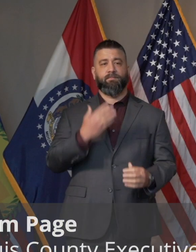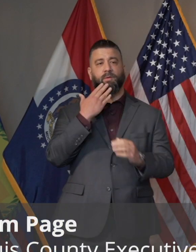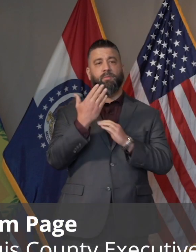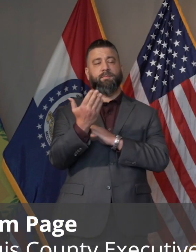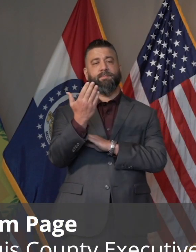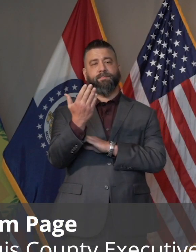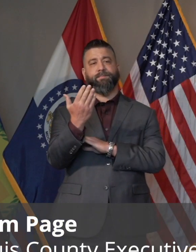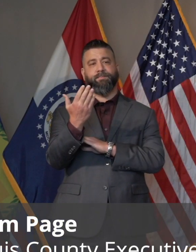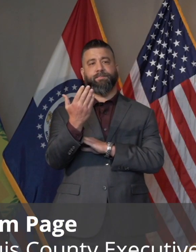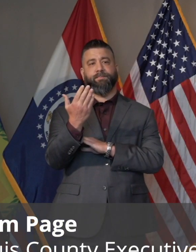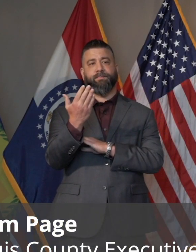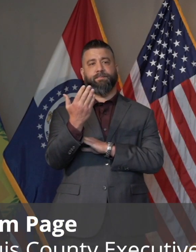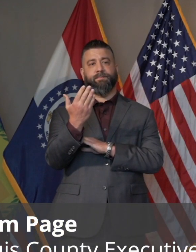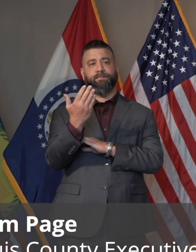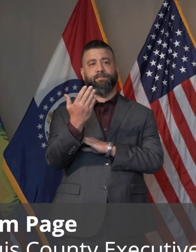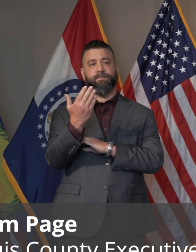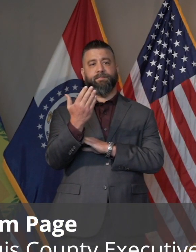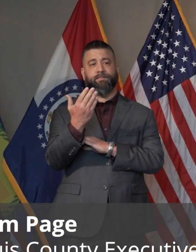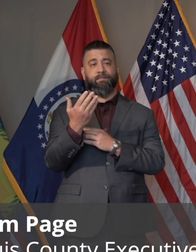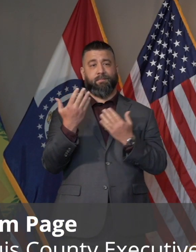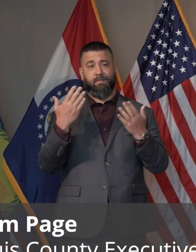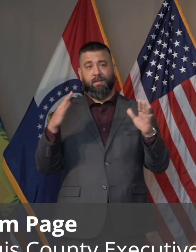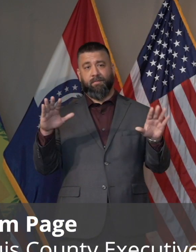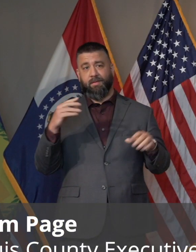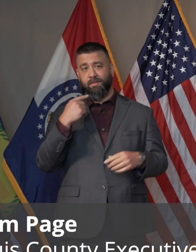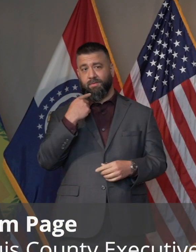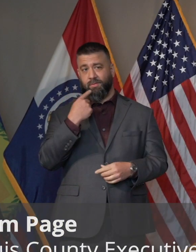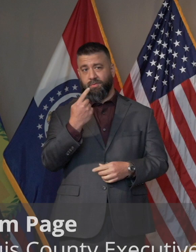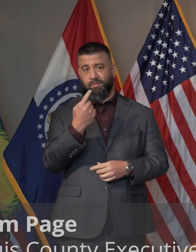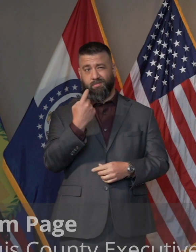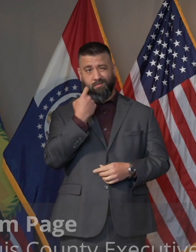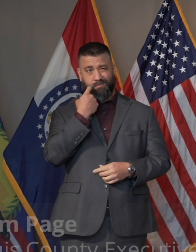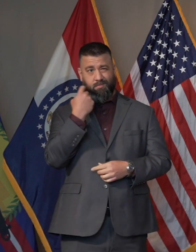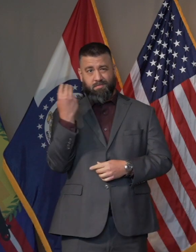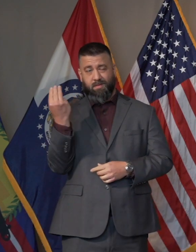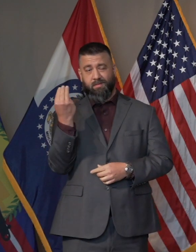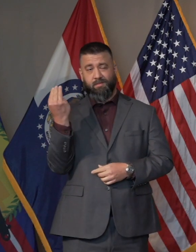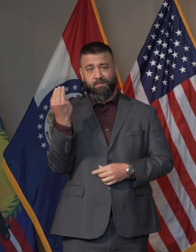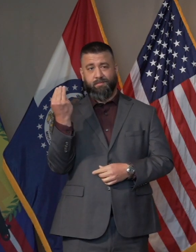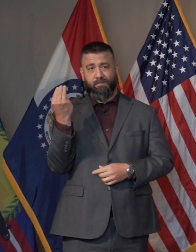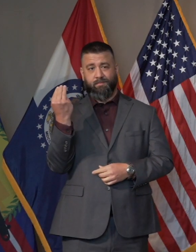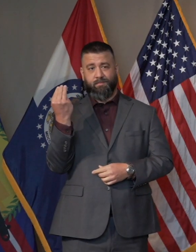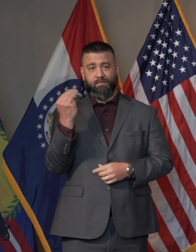Good morning. As I said to everyone on Monday,